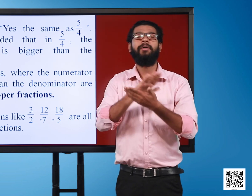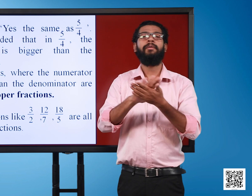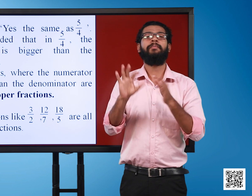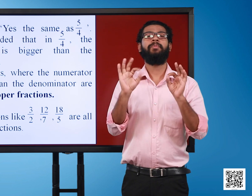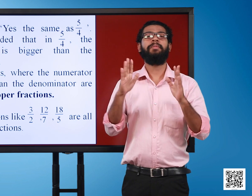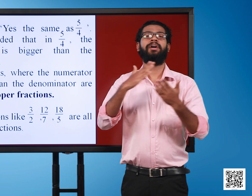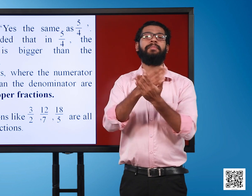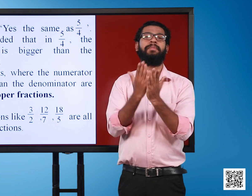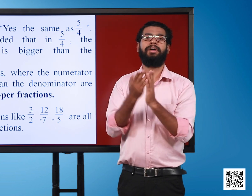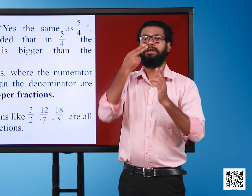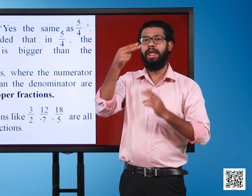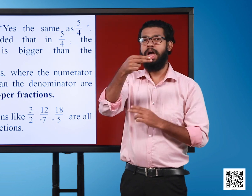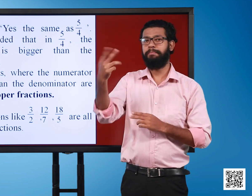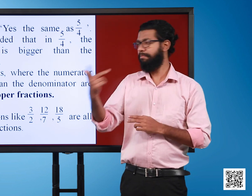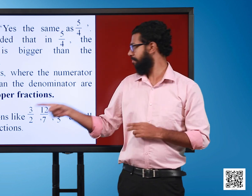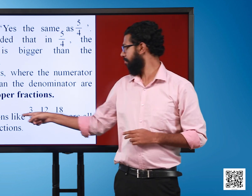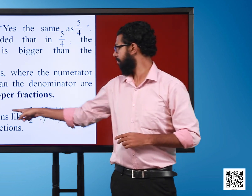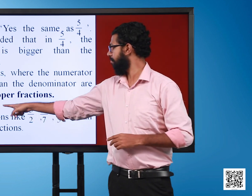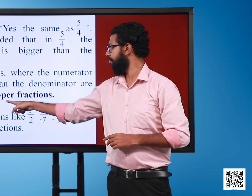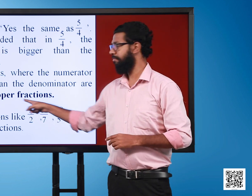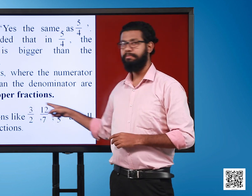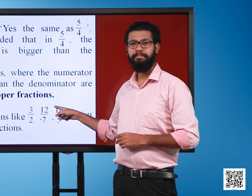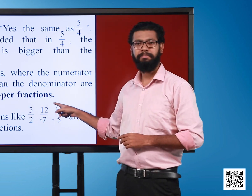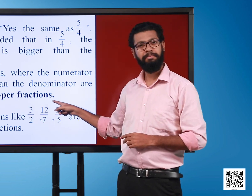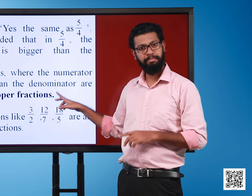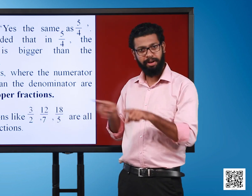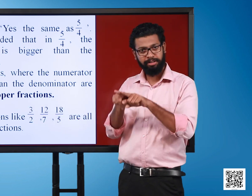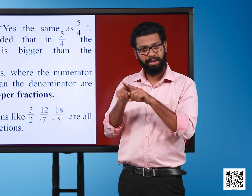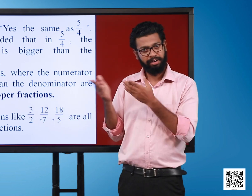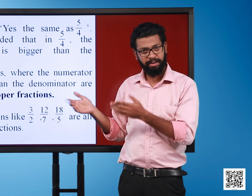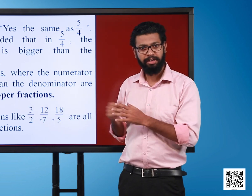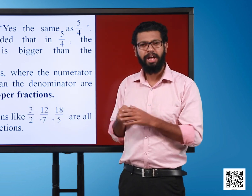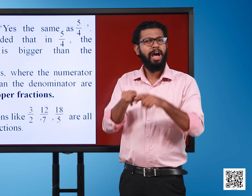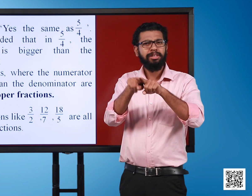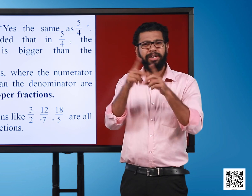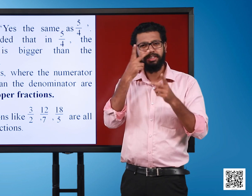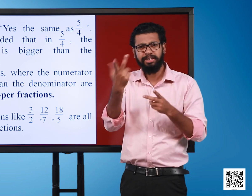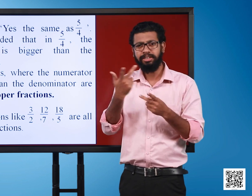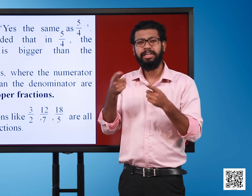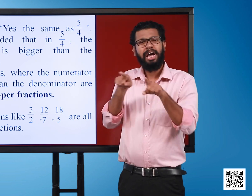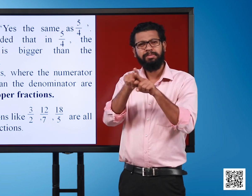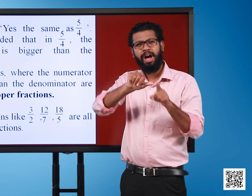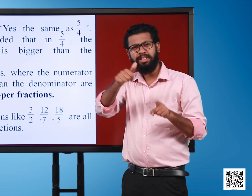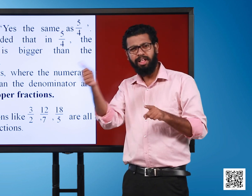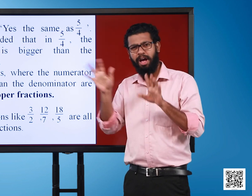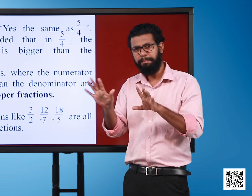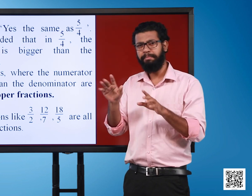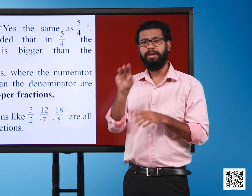the numerator is bigger than the denominator are called improper fractions. Thus, fractions